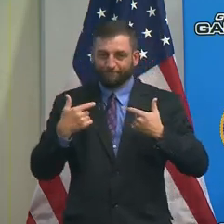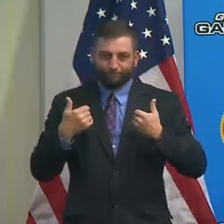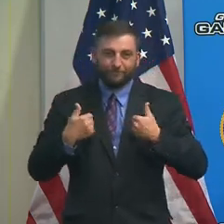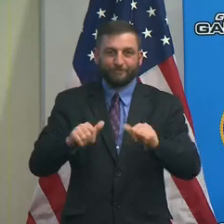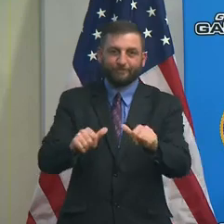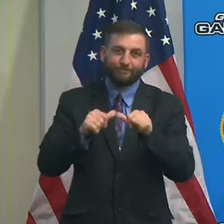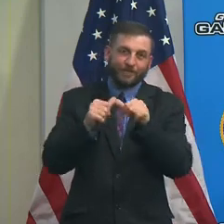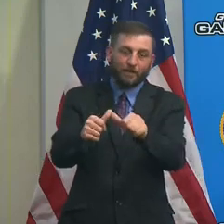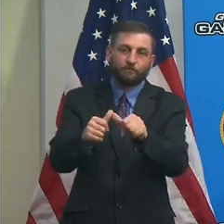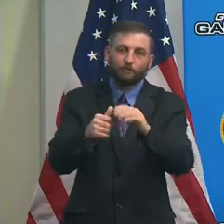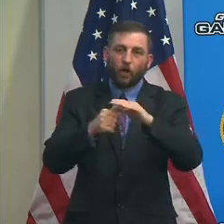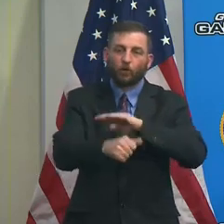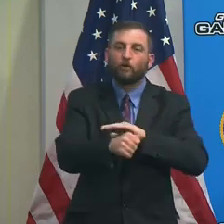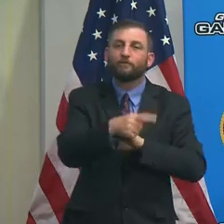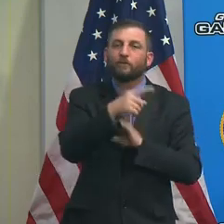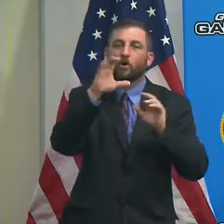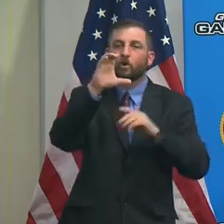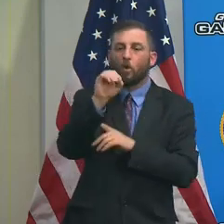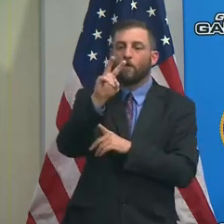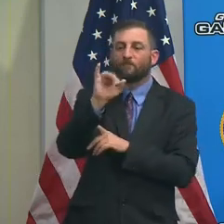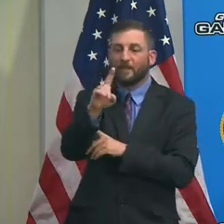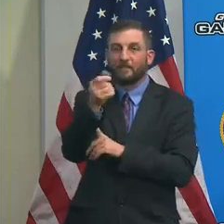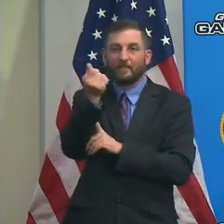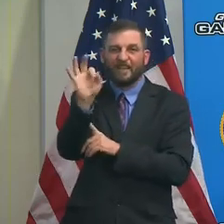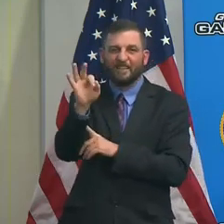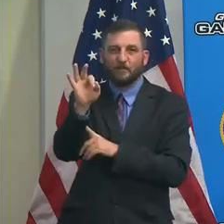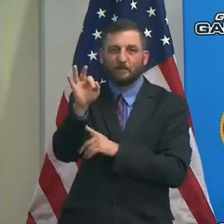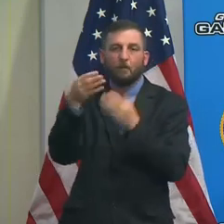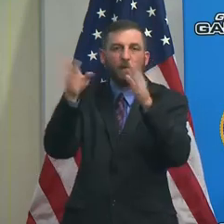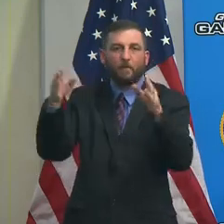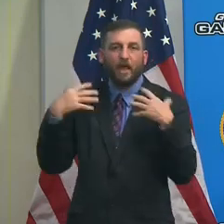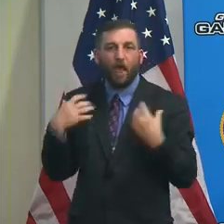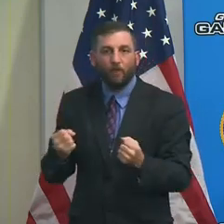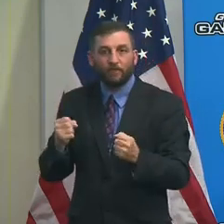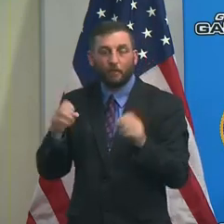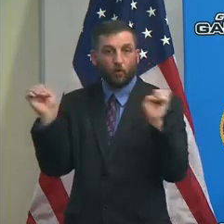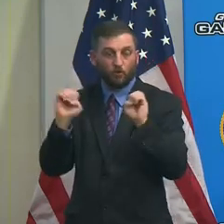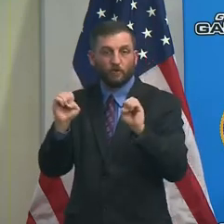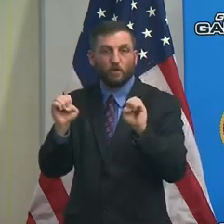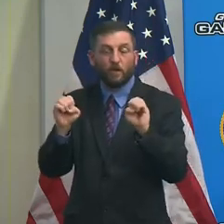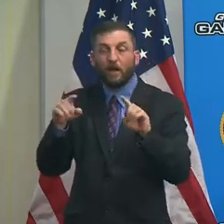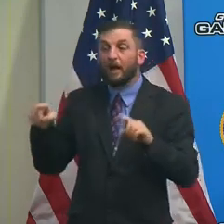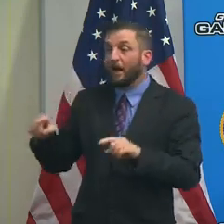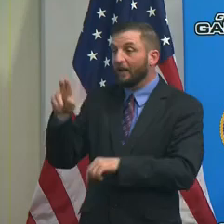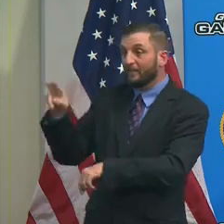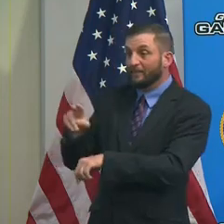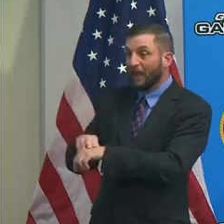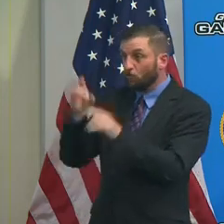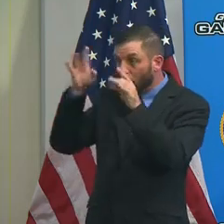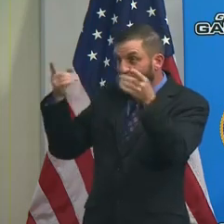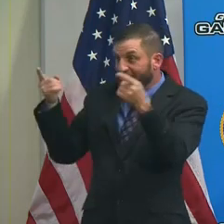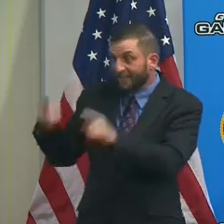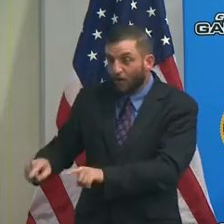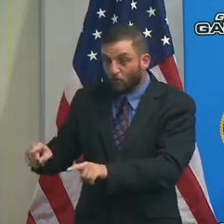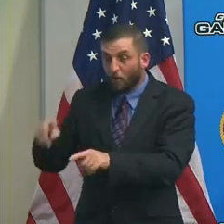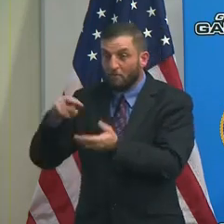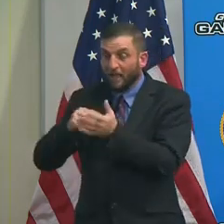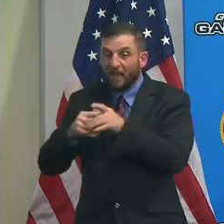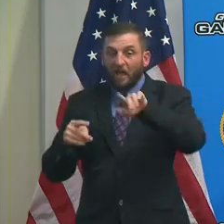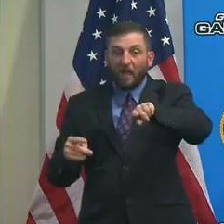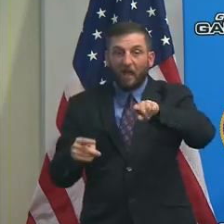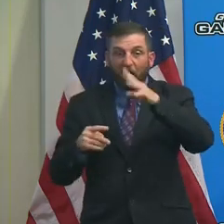health emergency environment. And just because we're dealing with a natural disaster doesn't mean that the public health